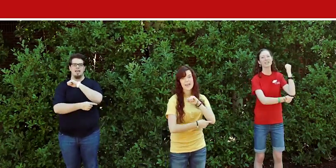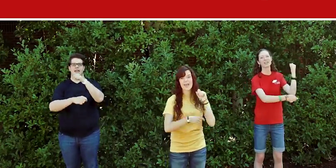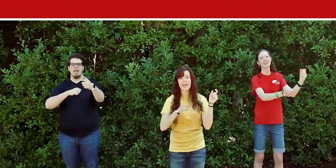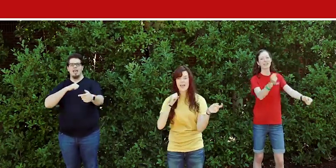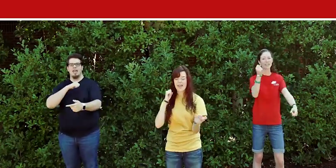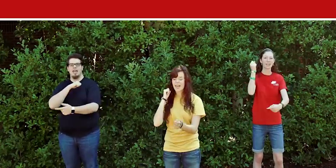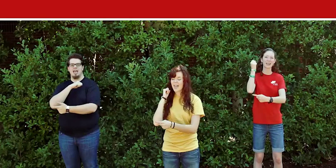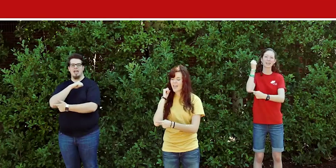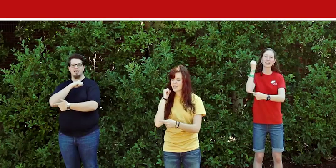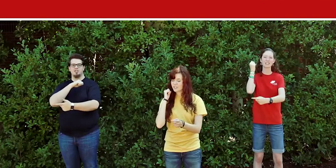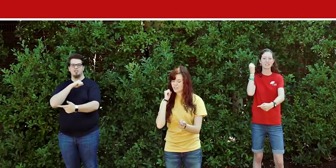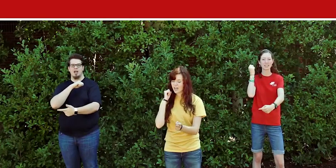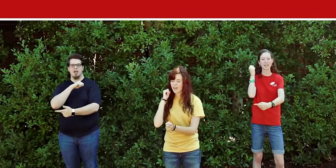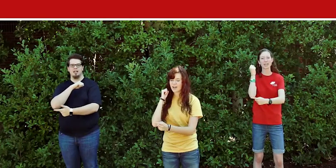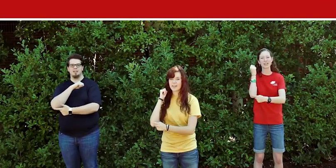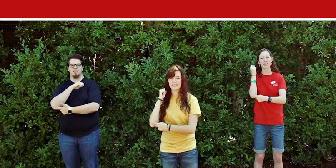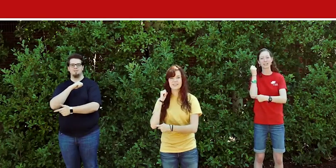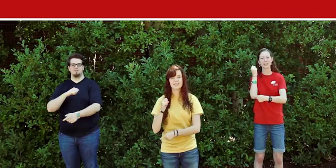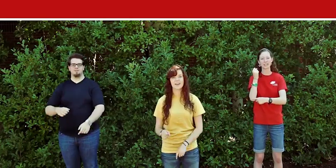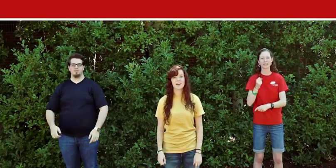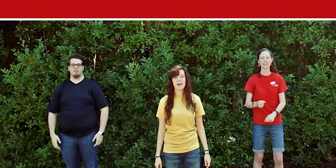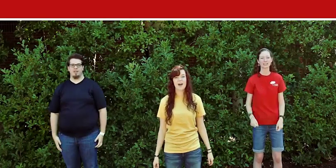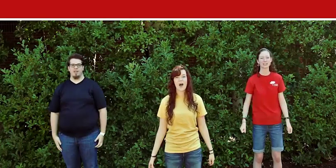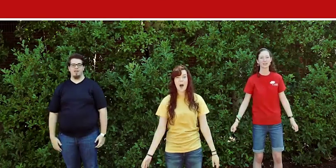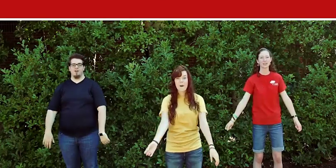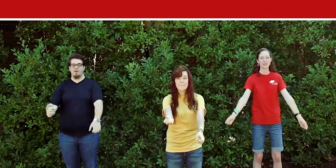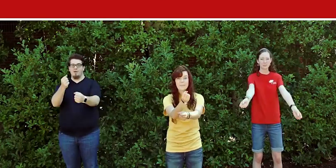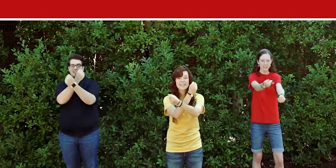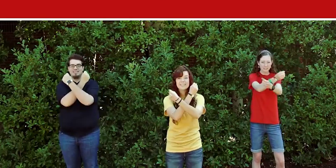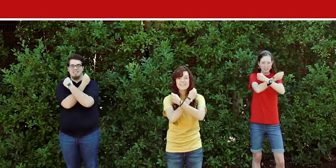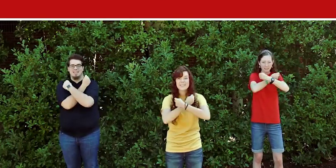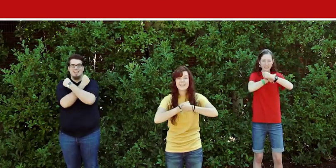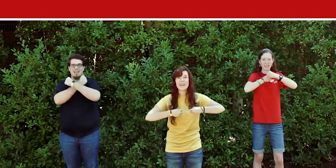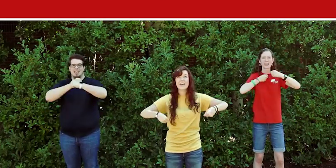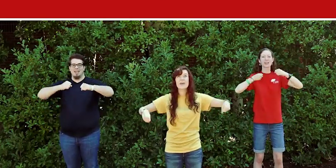temptation, but deliver.